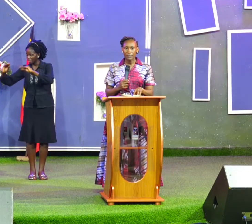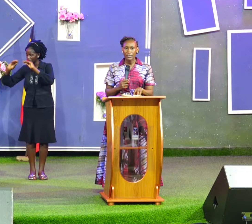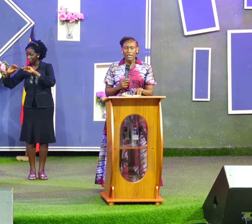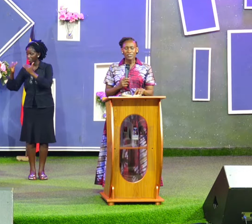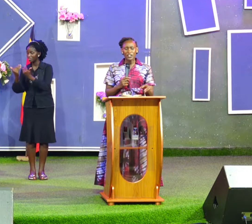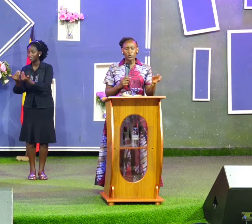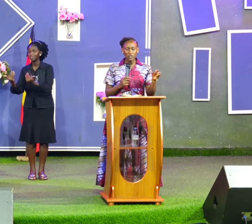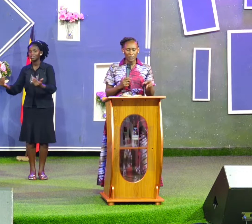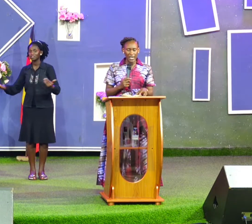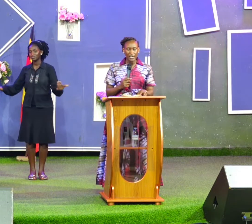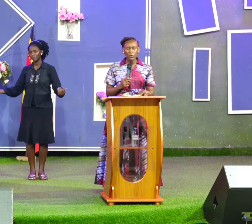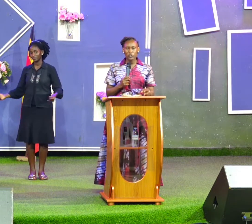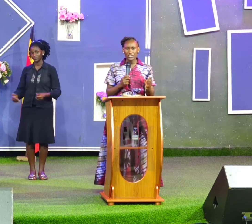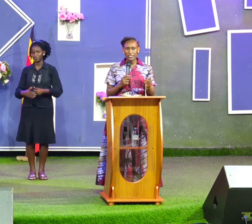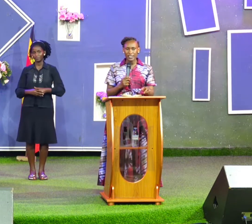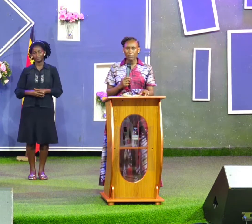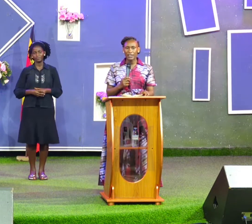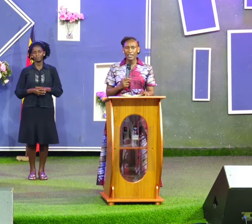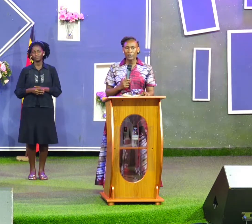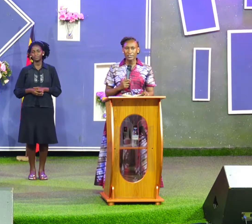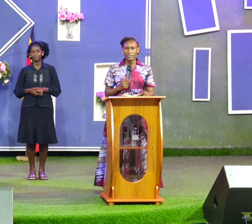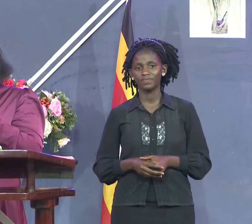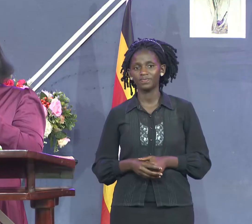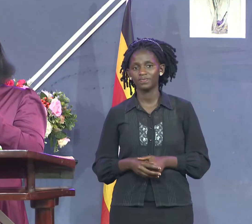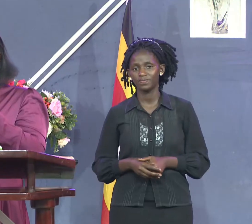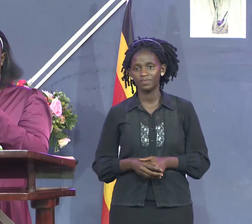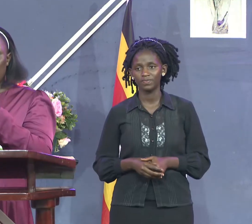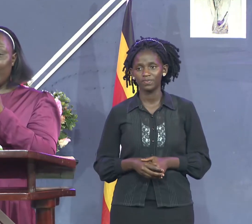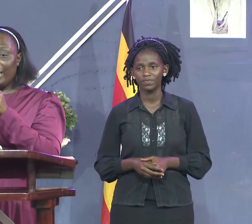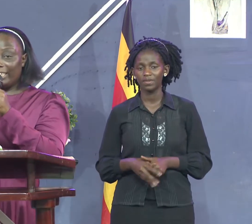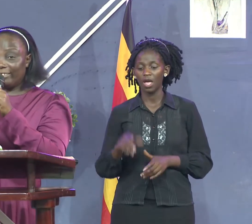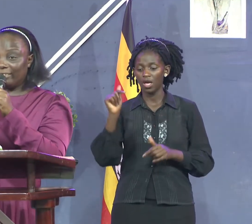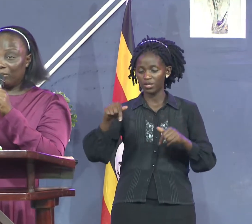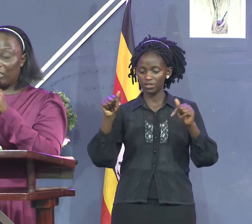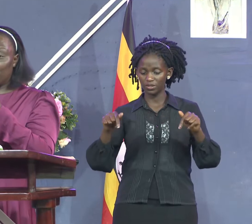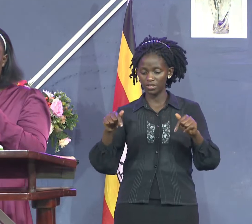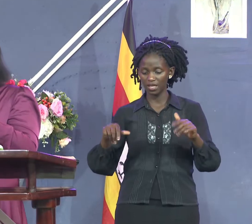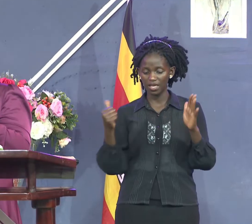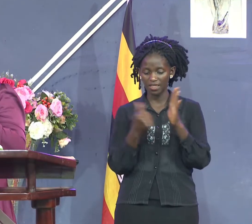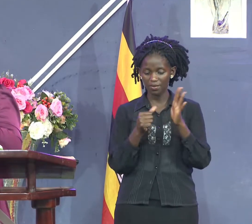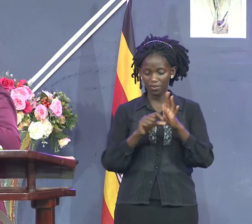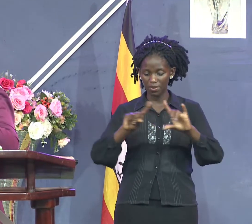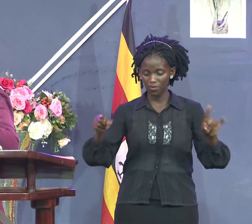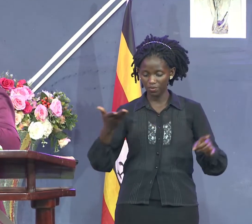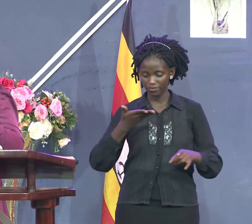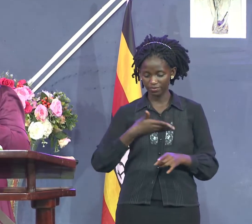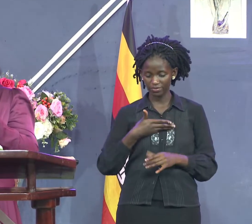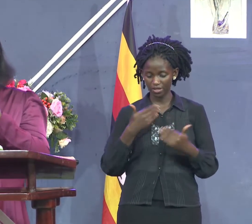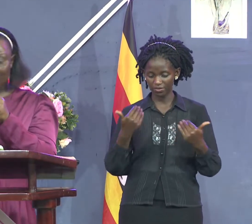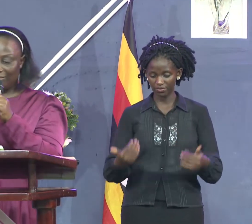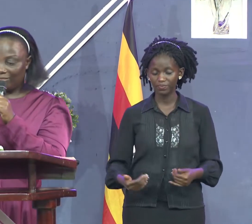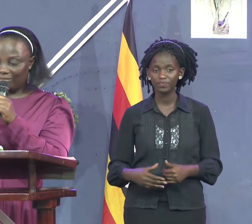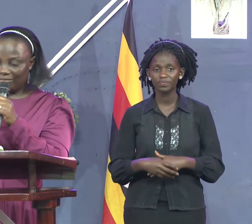okuyigiriza omulala. Then you will be able to teach someone else. Olwaleero ekizibu kye tulina. Currently